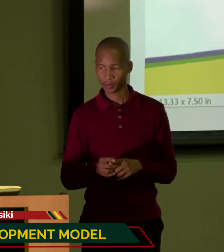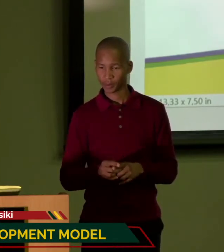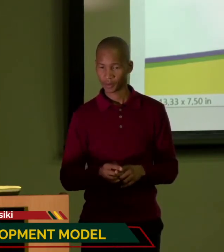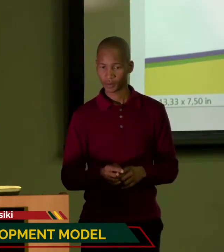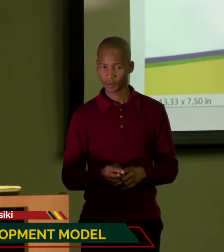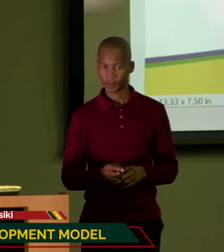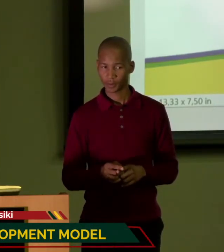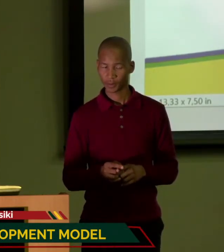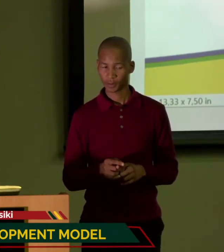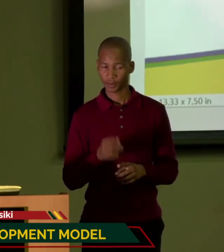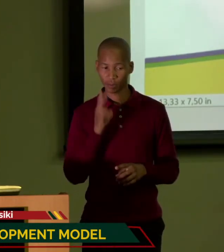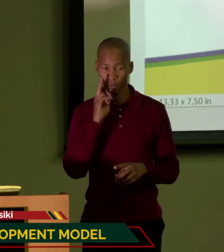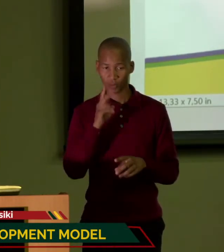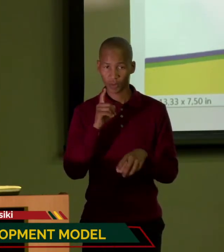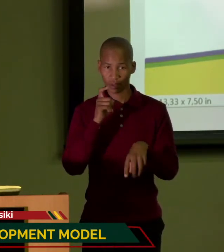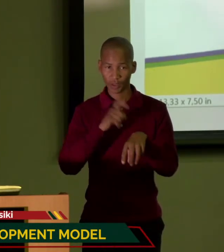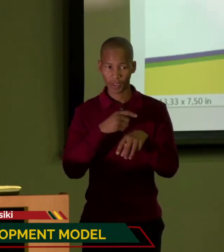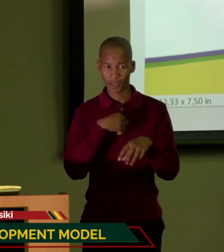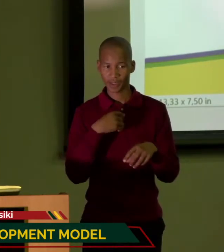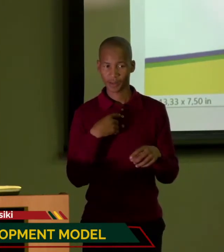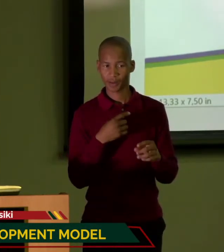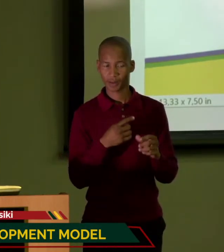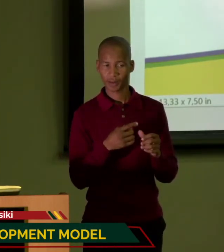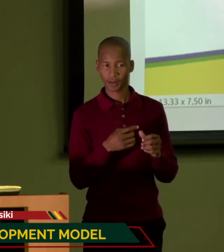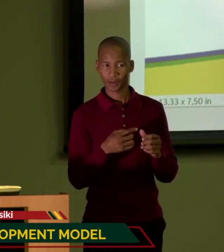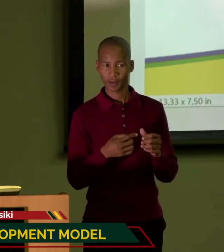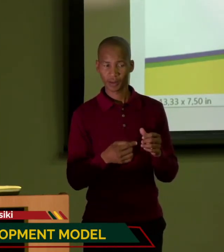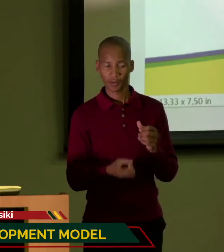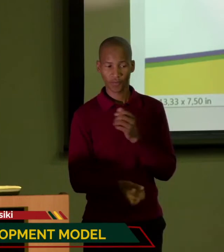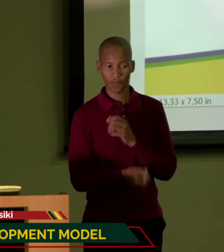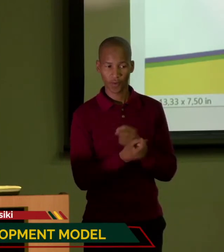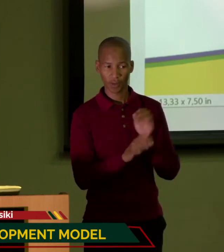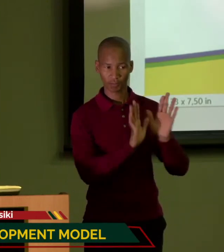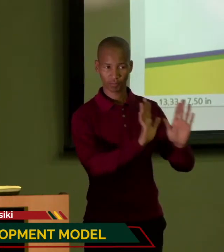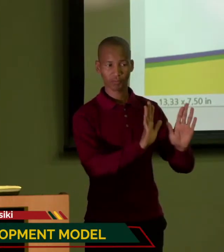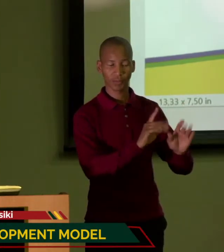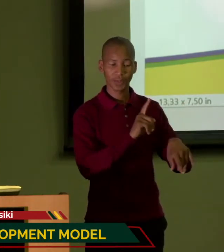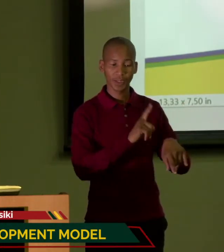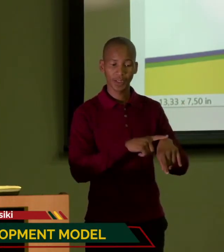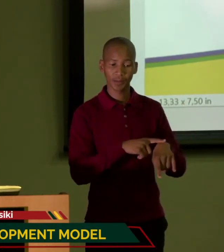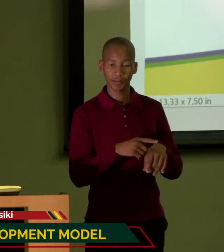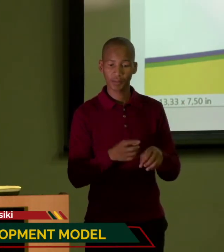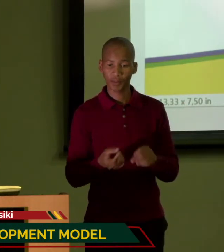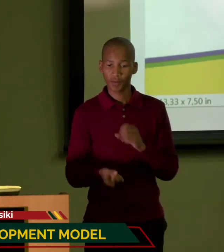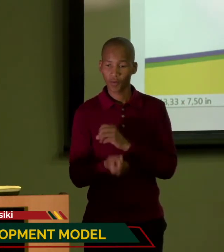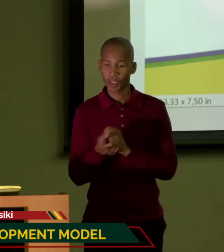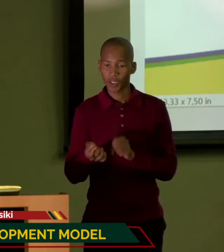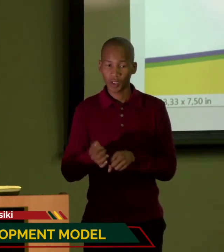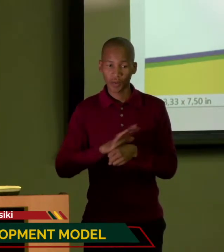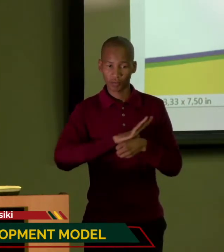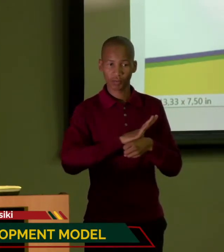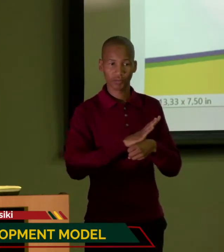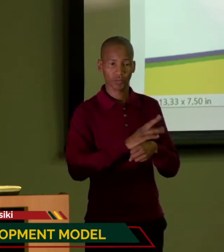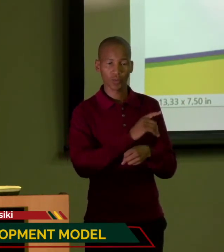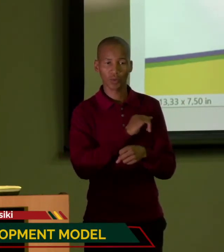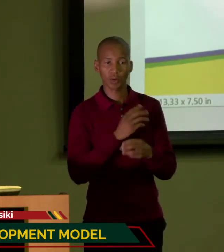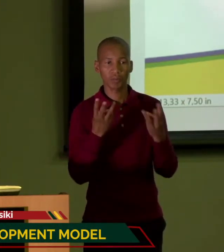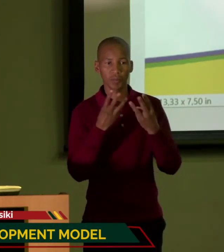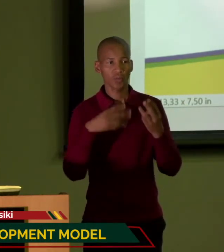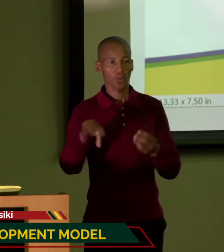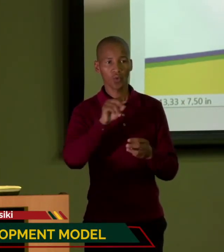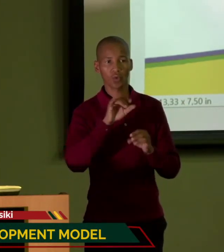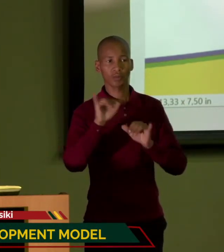la ntuka sikhe sayimisa ngelixesha le COVID ngoba wonke umuntu ephumule emakhaya niyayazi kwesa